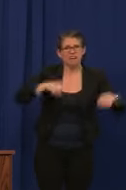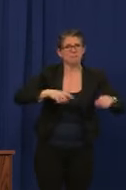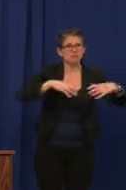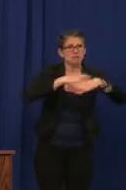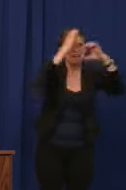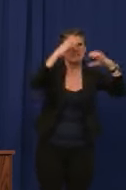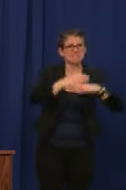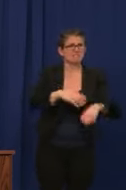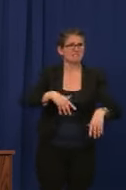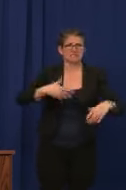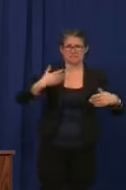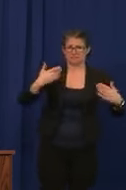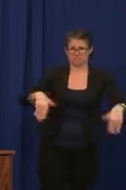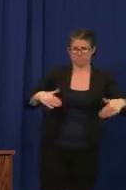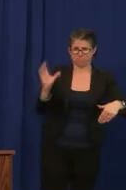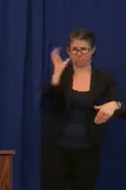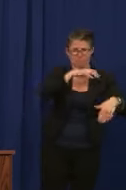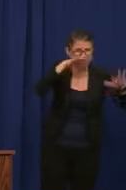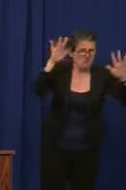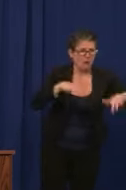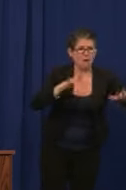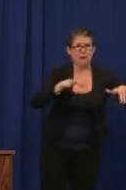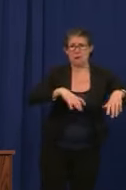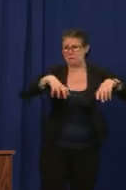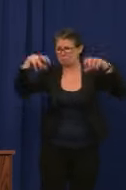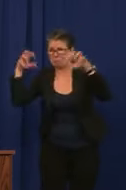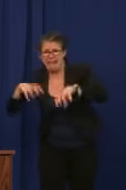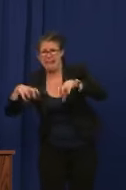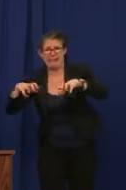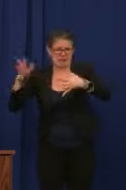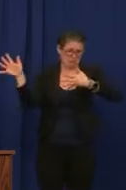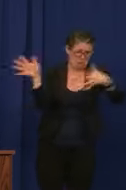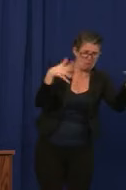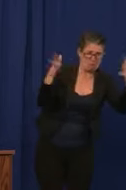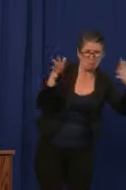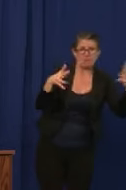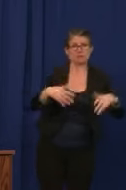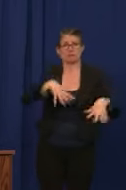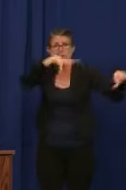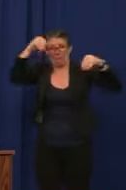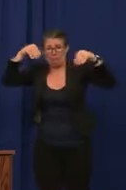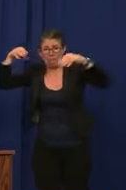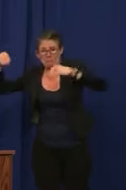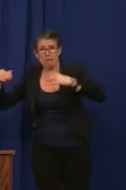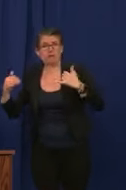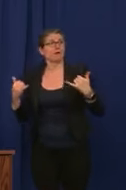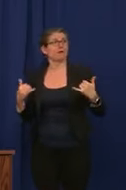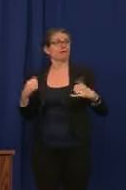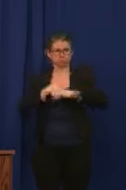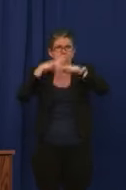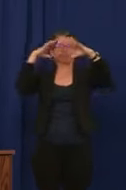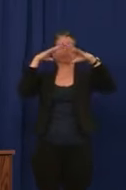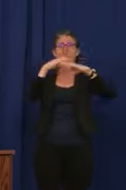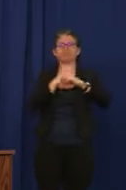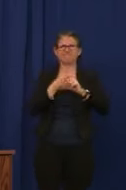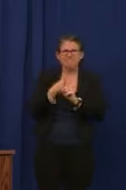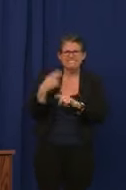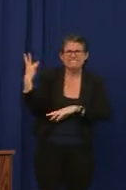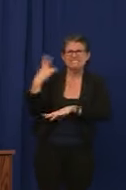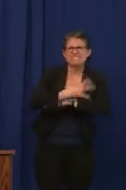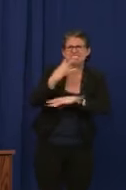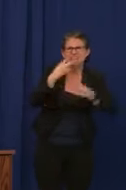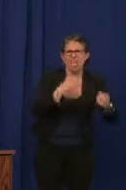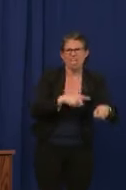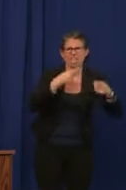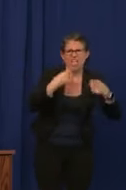we've stayed the course. You have stayed the course. And the best course of action, again, be kind to one another,